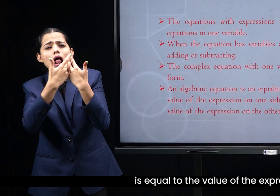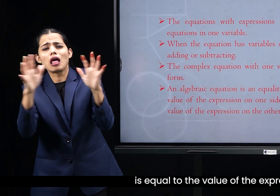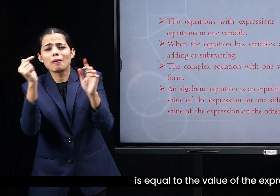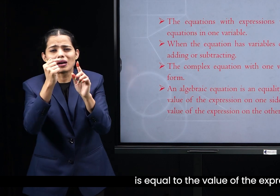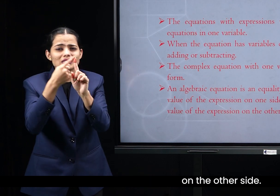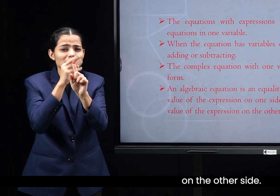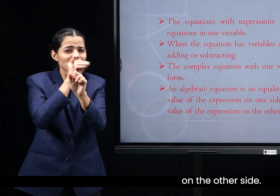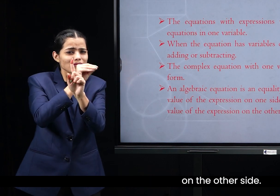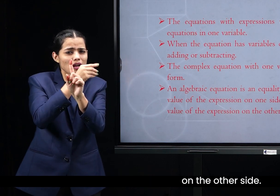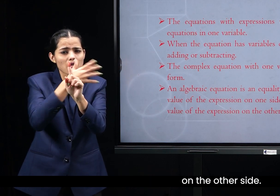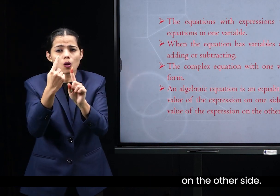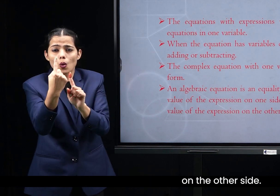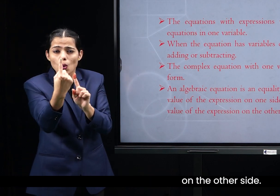expression on the other side.